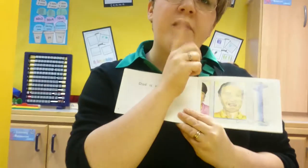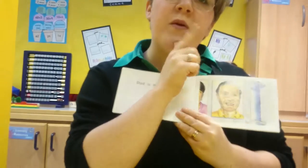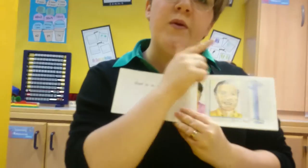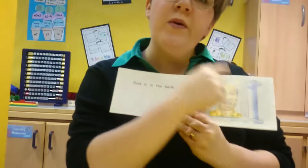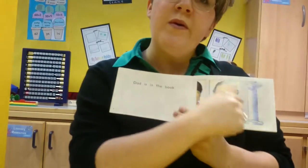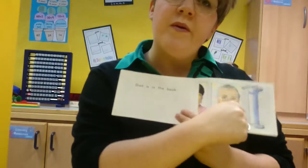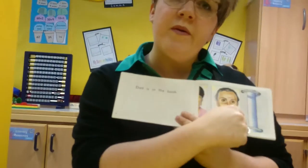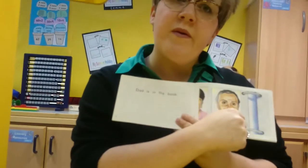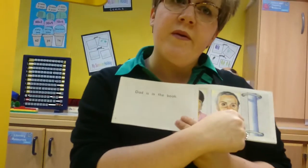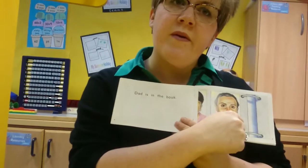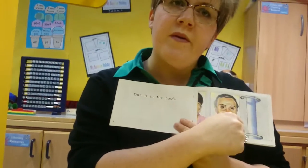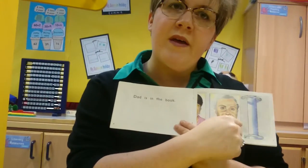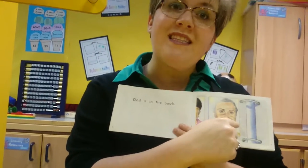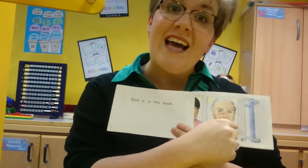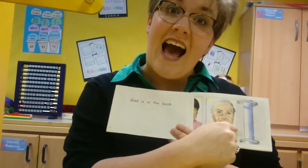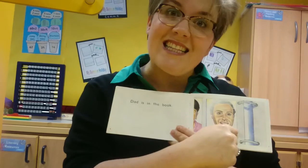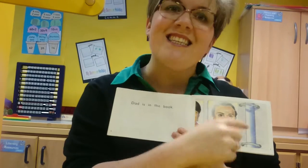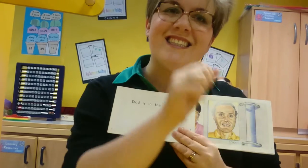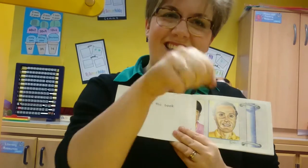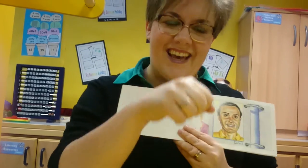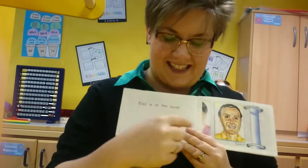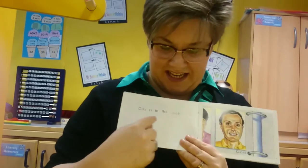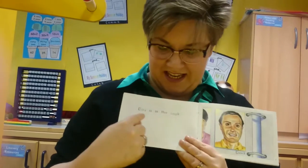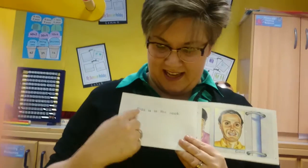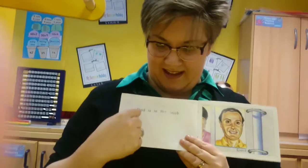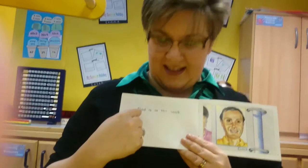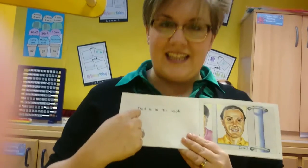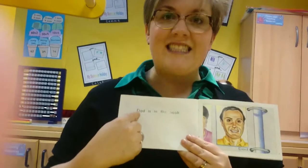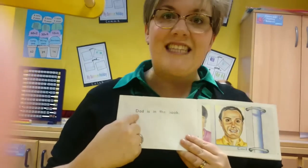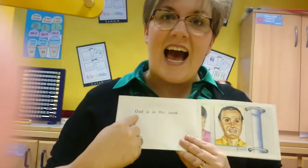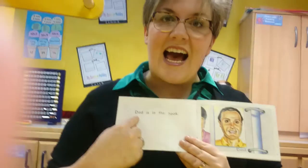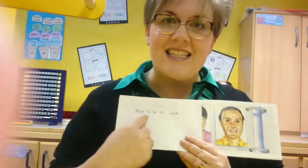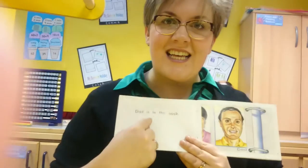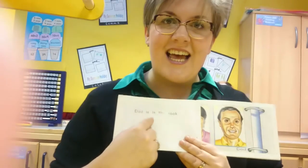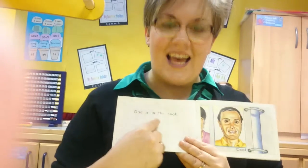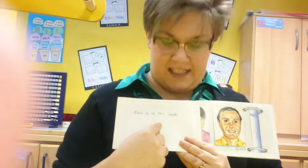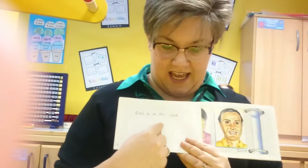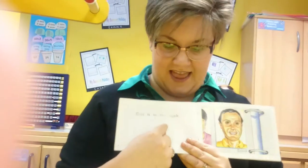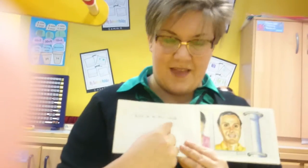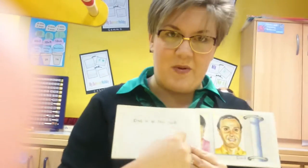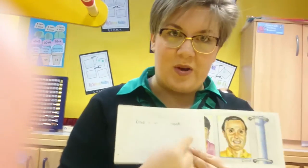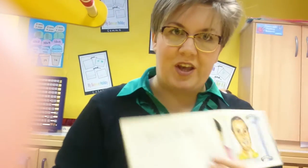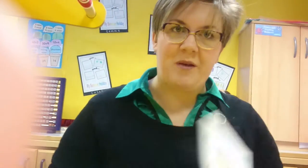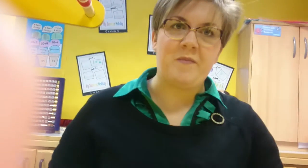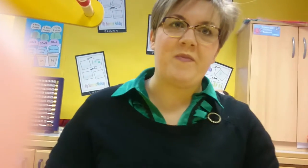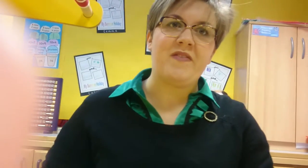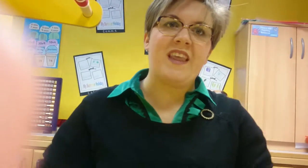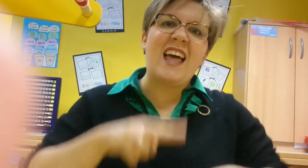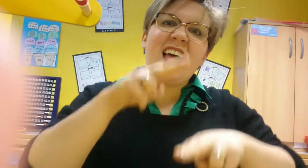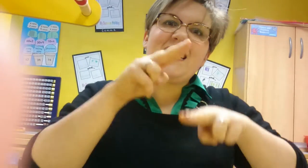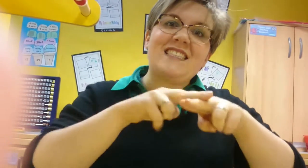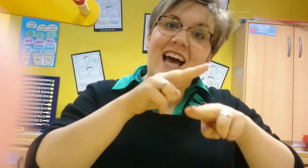Who? Dad. Yes. Dad is in the book.